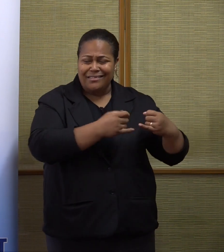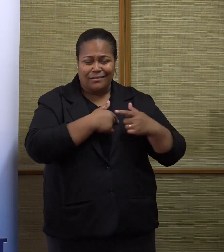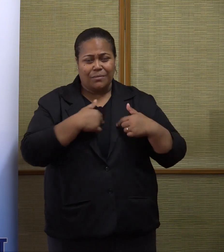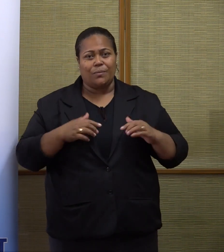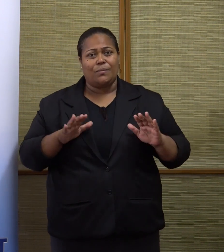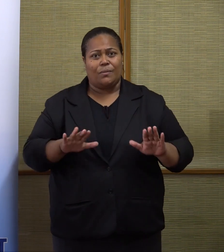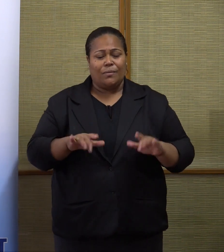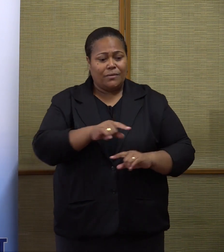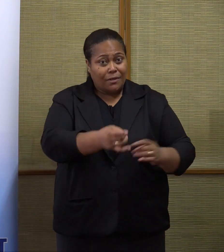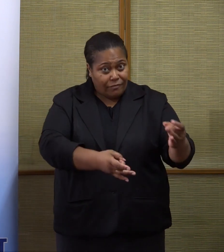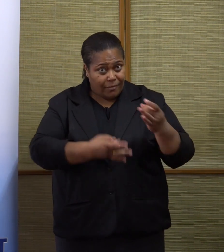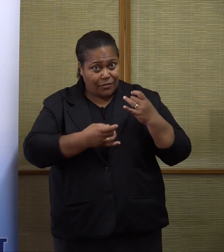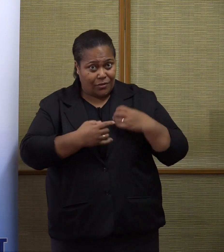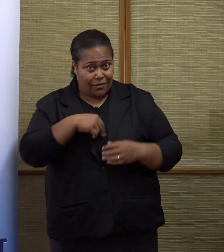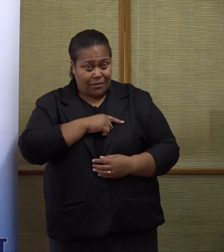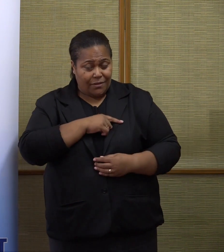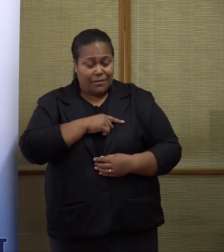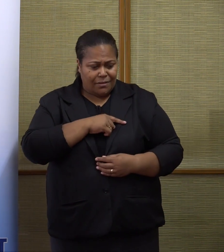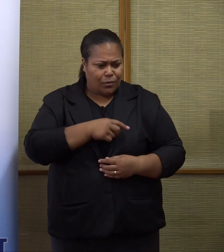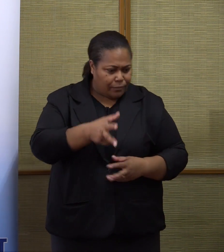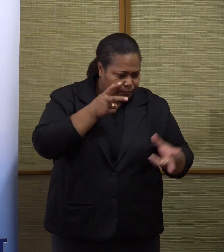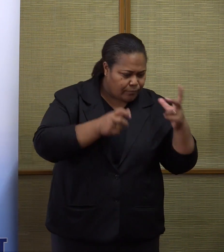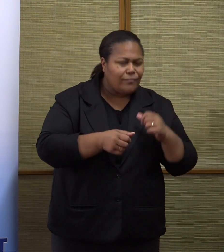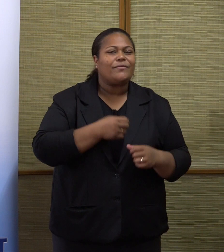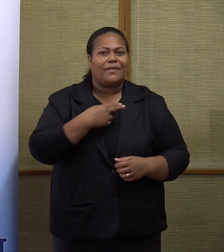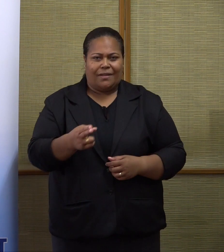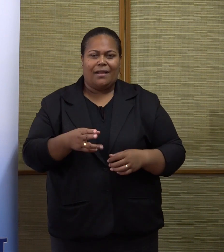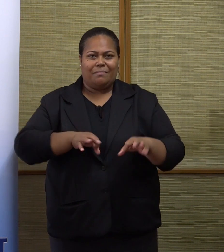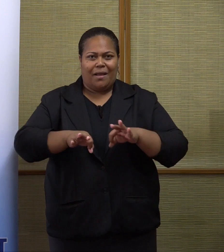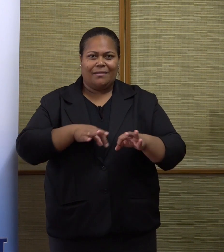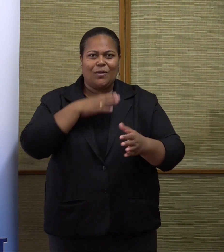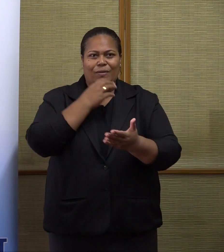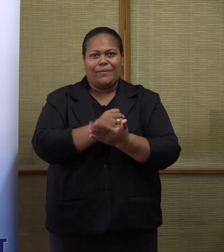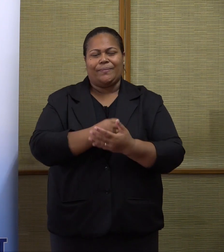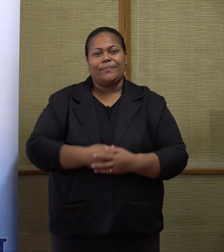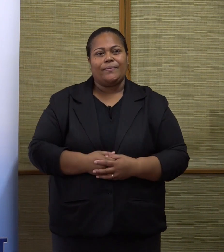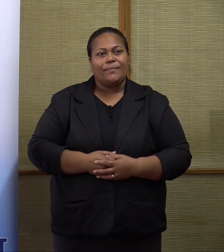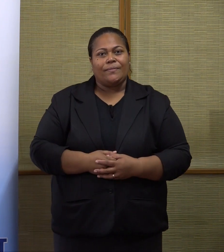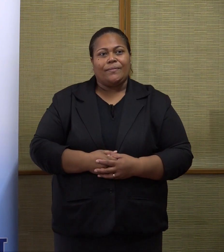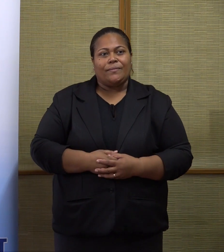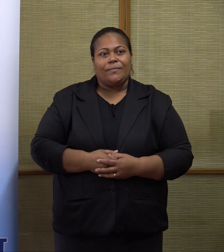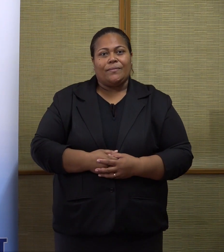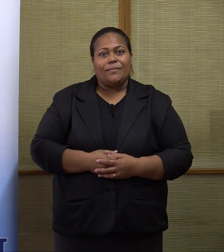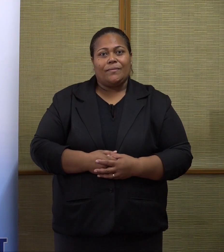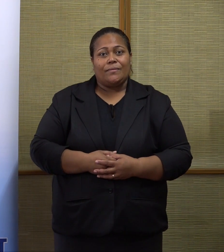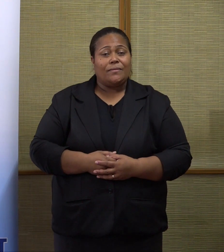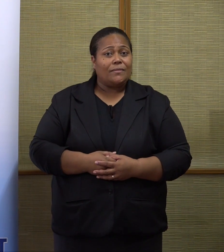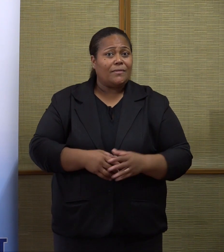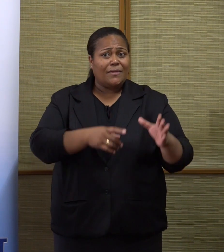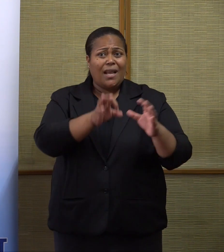waiting for information to come in from our Maritime Islands as well. So from Central Division and Western